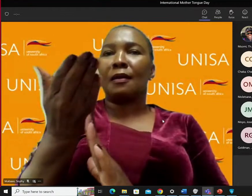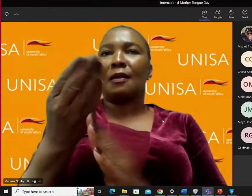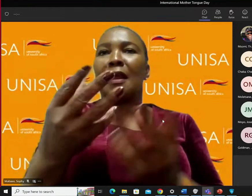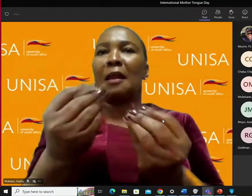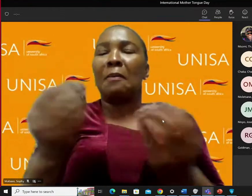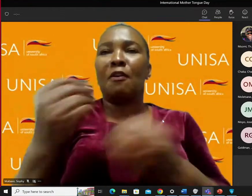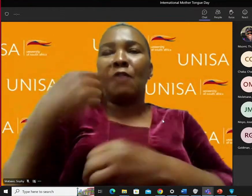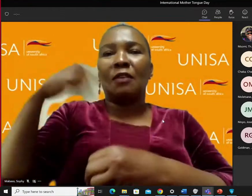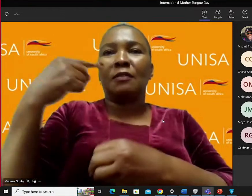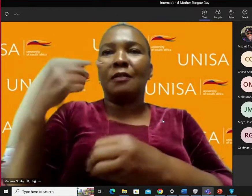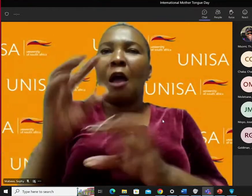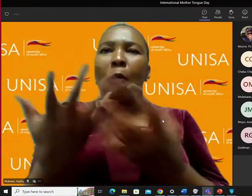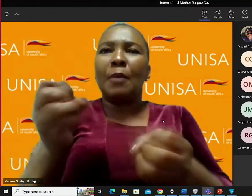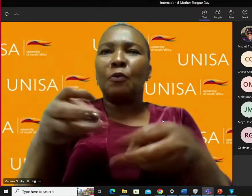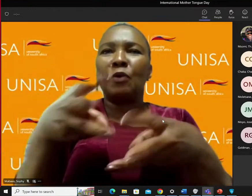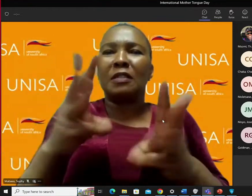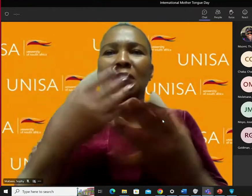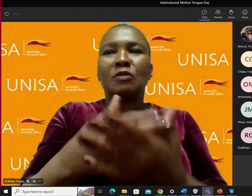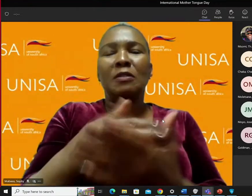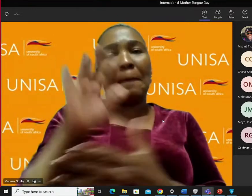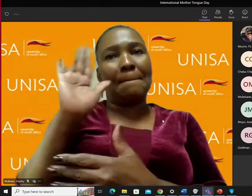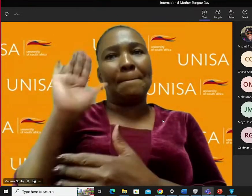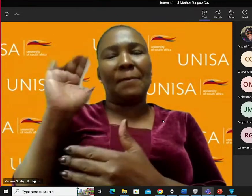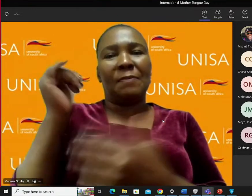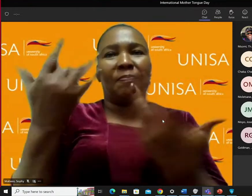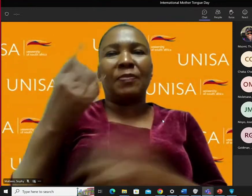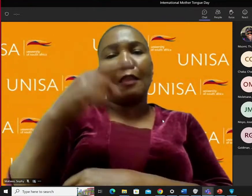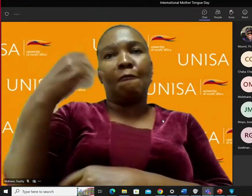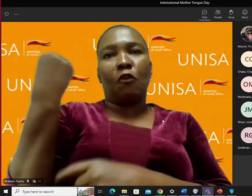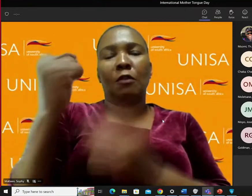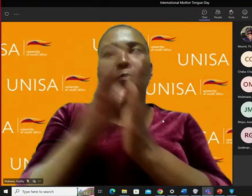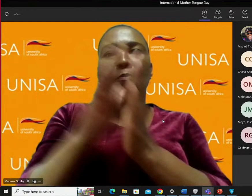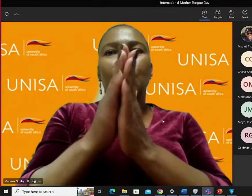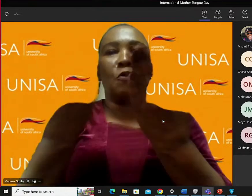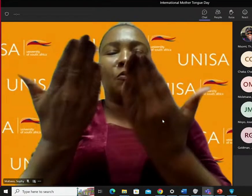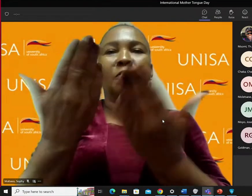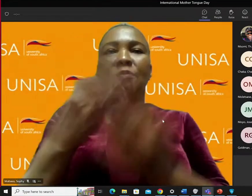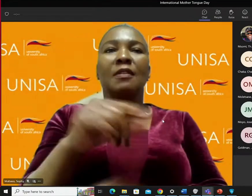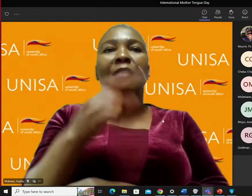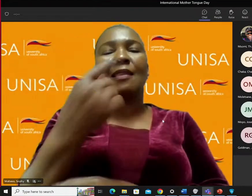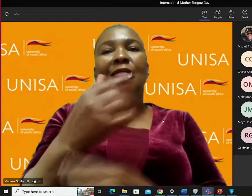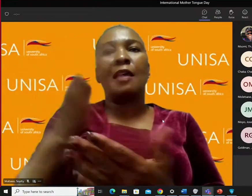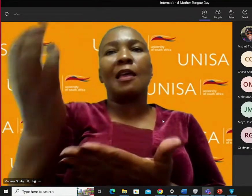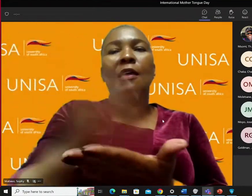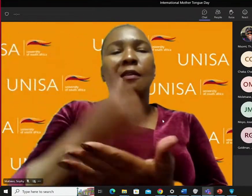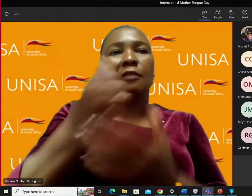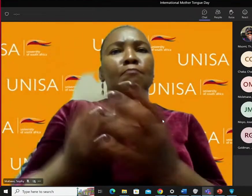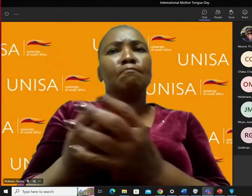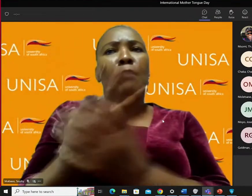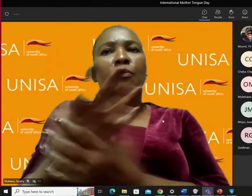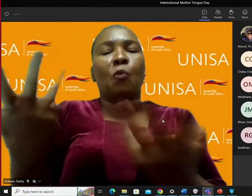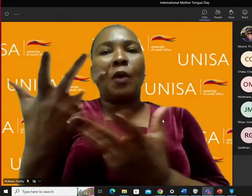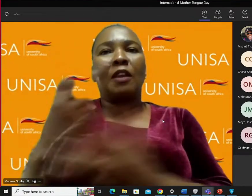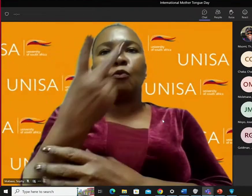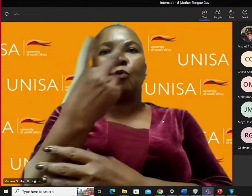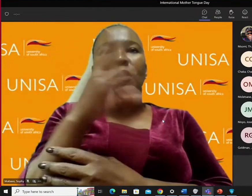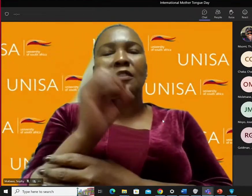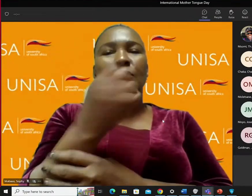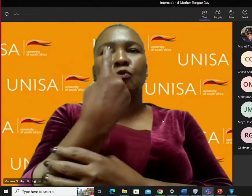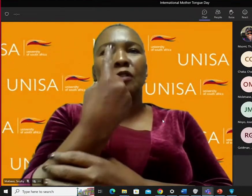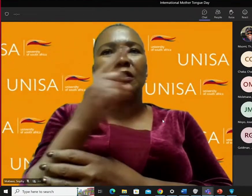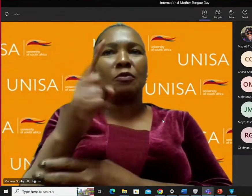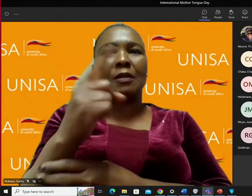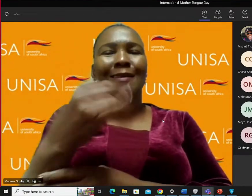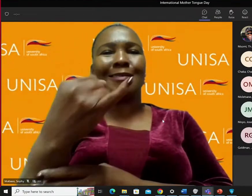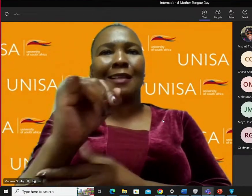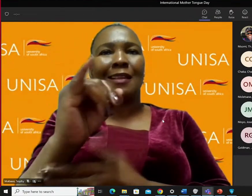How Many Ways Can You Say Goodbye was the fourth book. And that came out in 2021, and it was still in the midst of